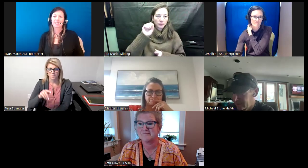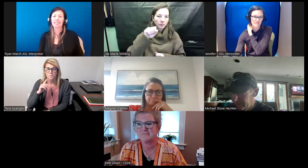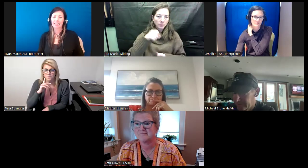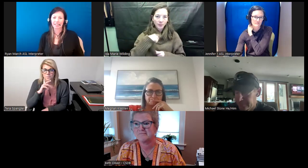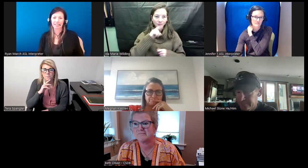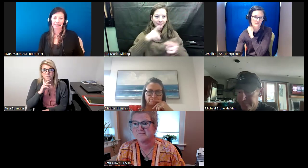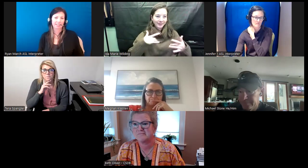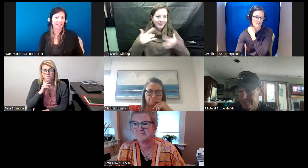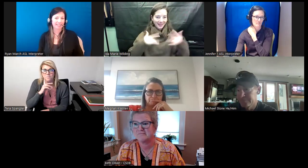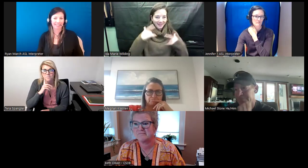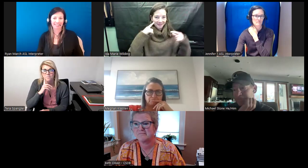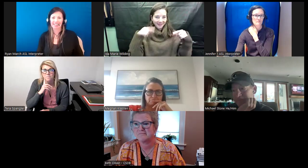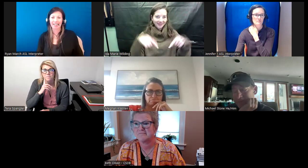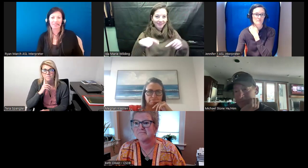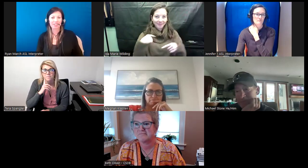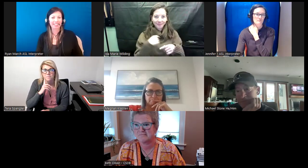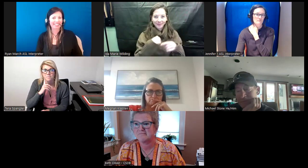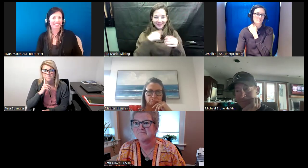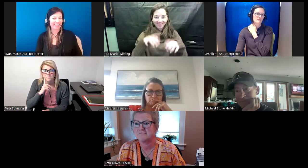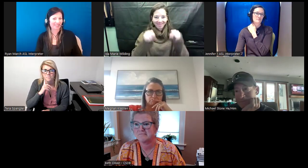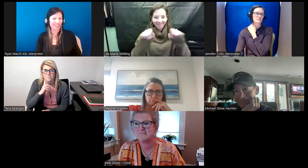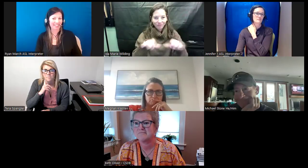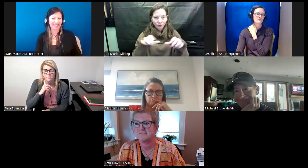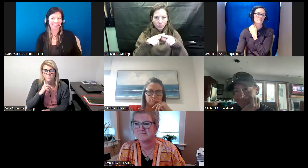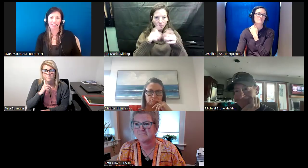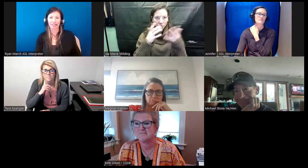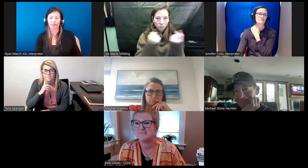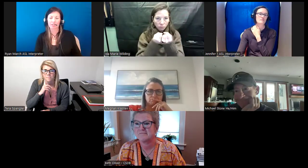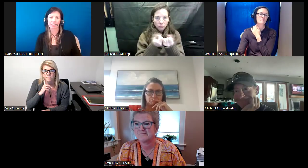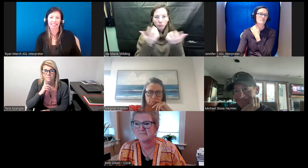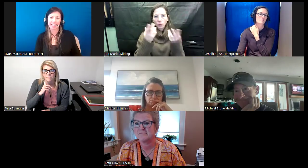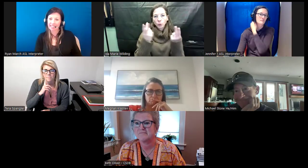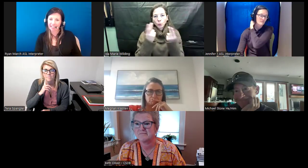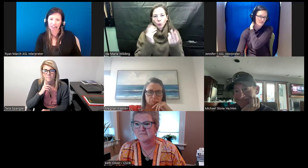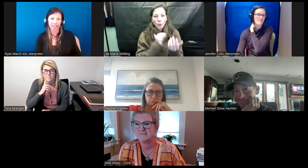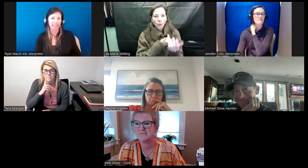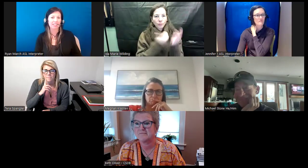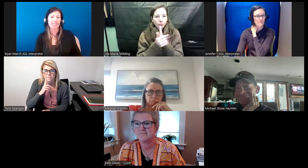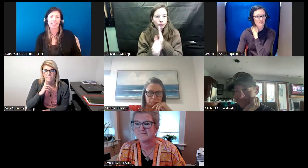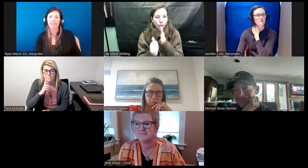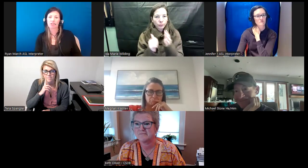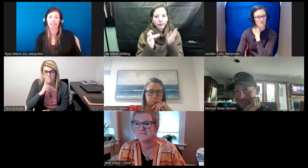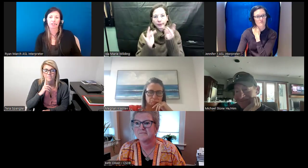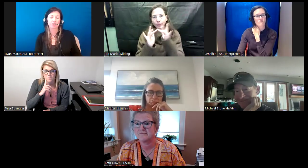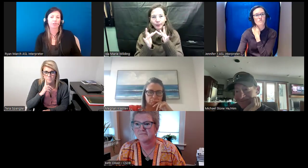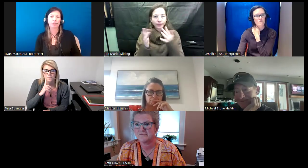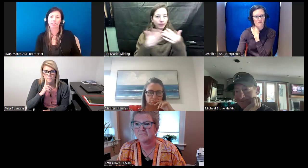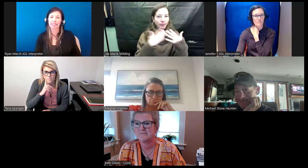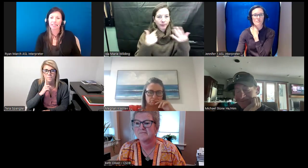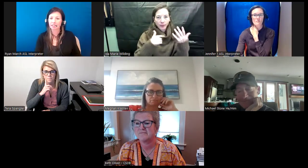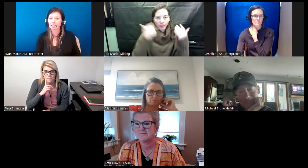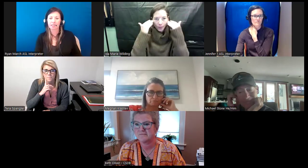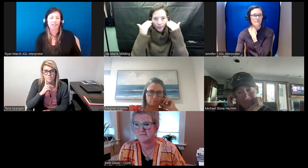And this is Ida. Yes. I'm really excited for this, that we're like taking action and trying to use